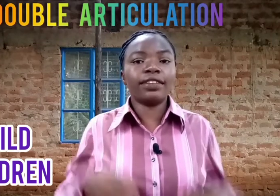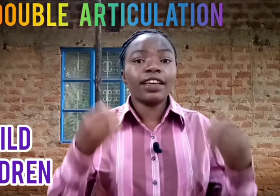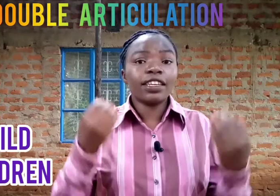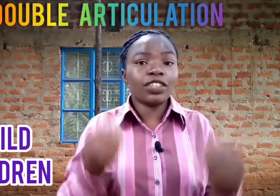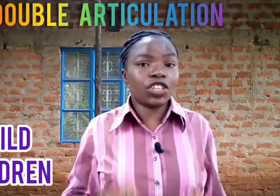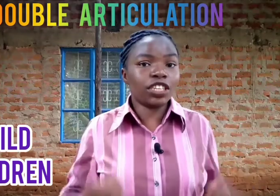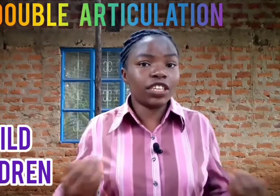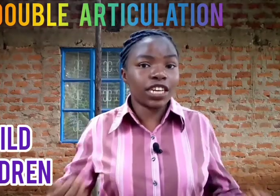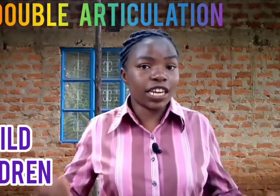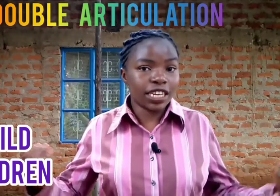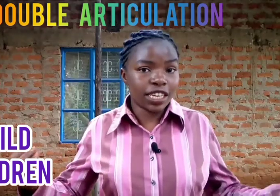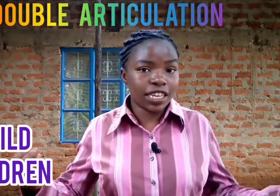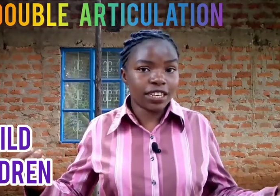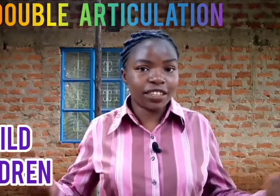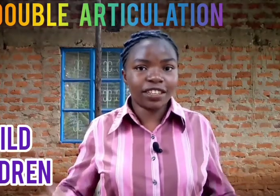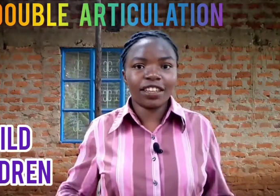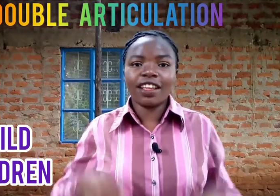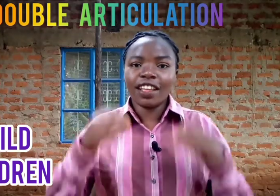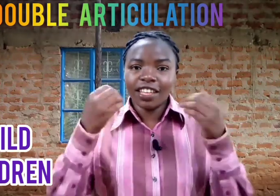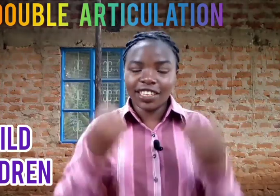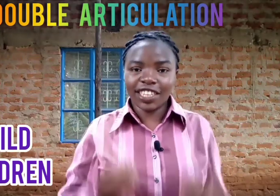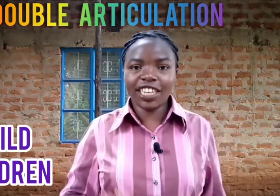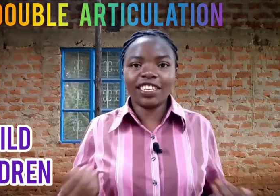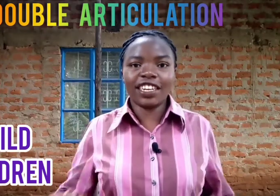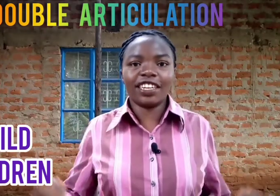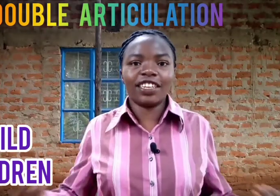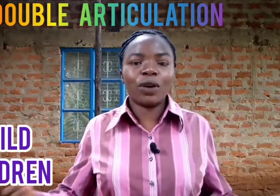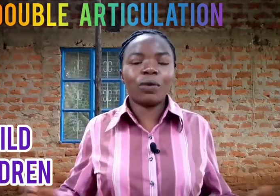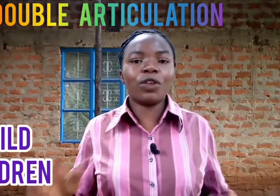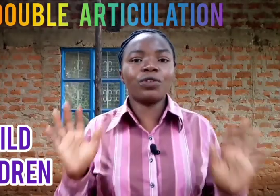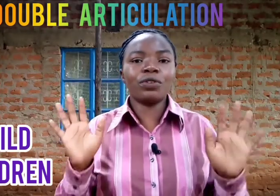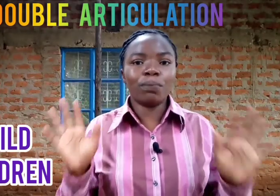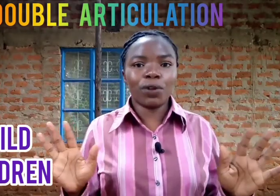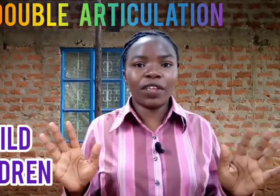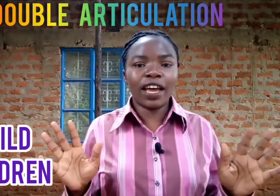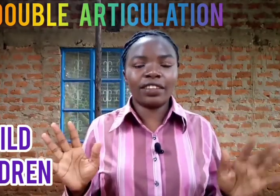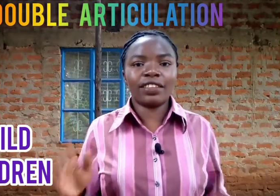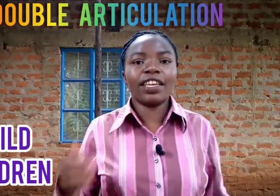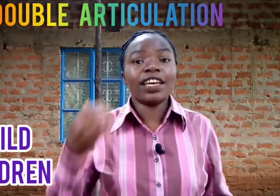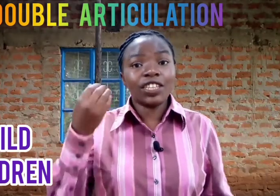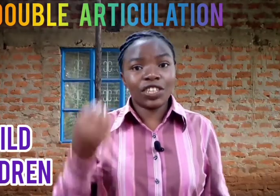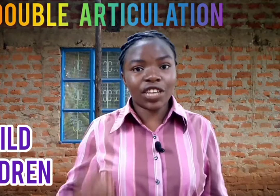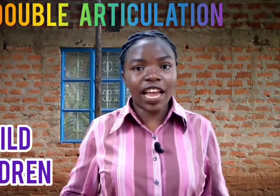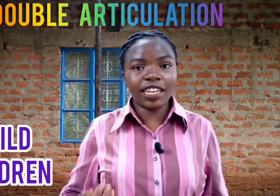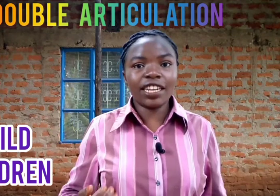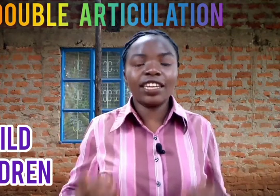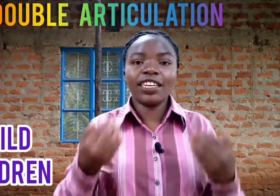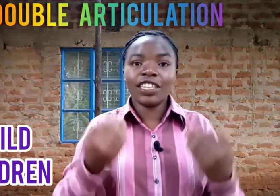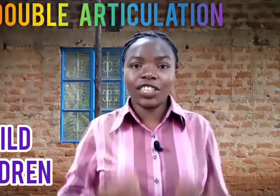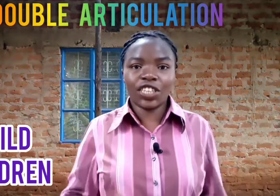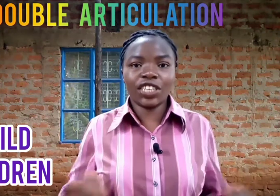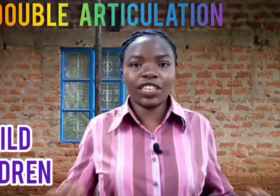children. Children. use both hands. Child, children.